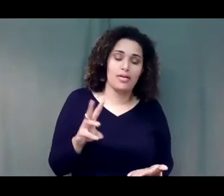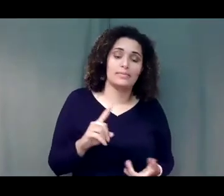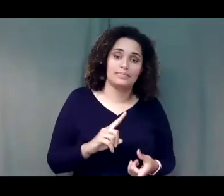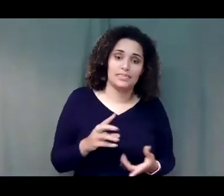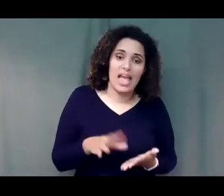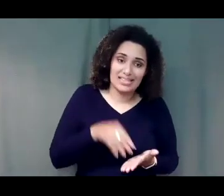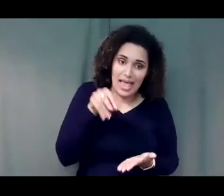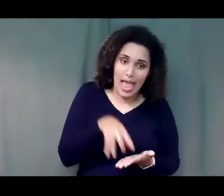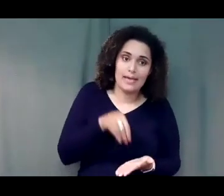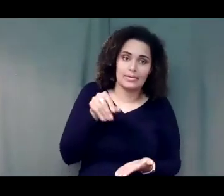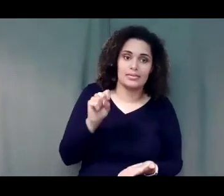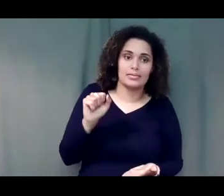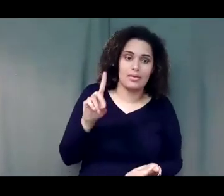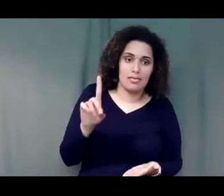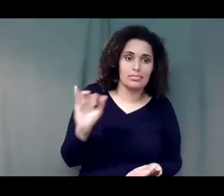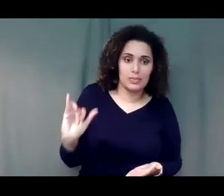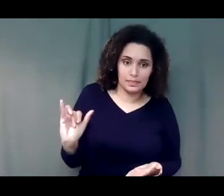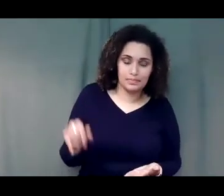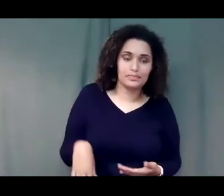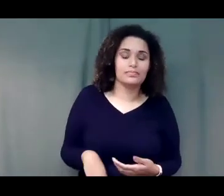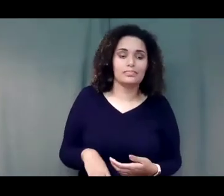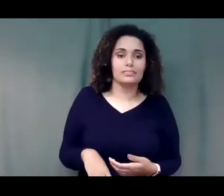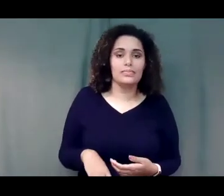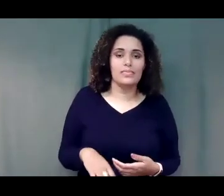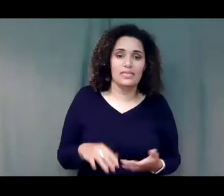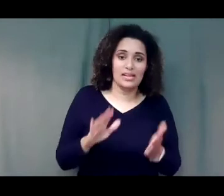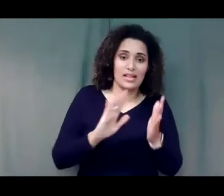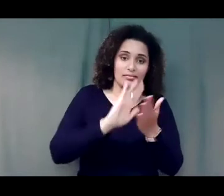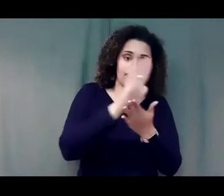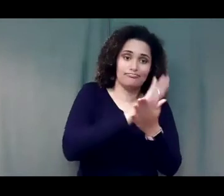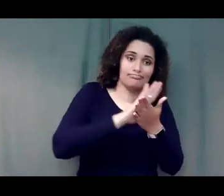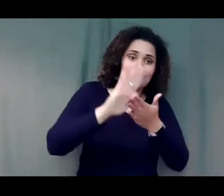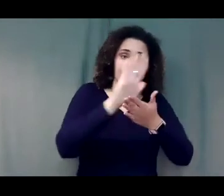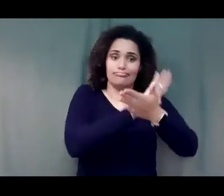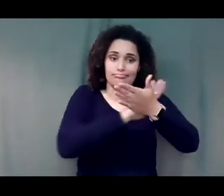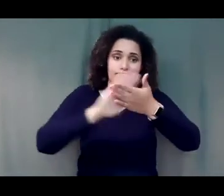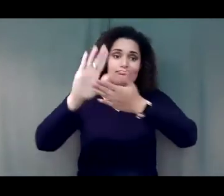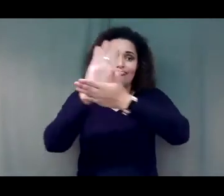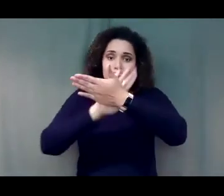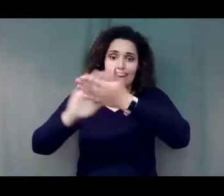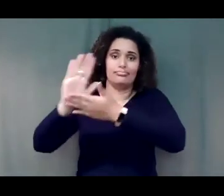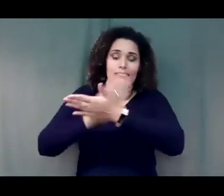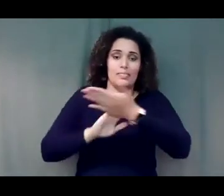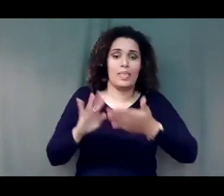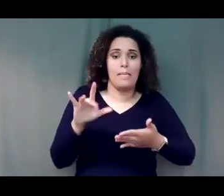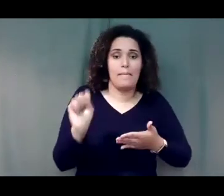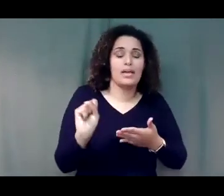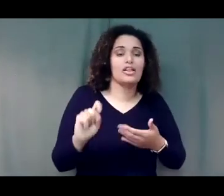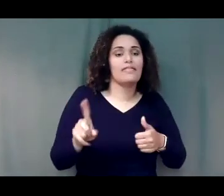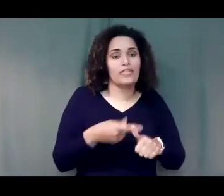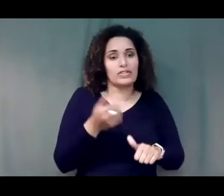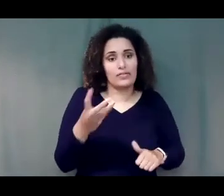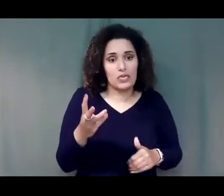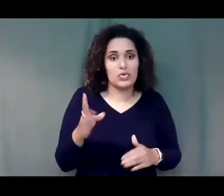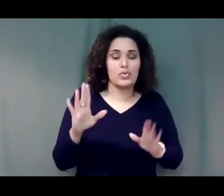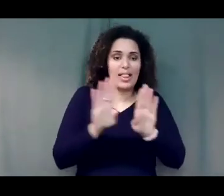sand. Yeah. And then kind of just like rub it into the bales. So the first couple of layers are